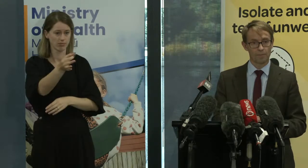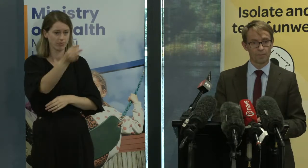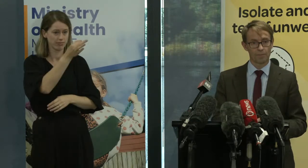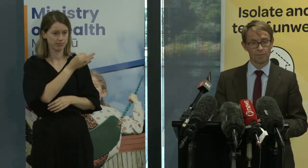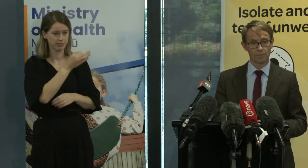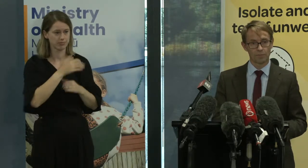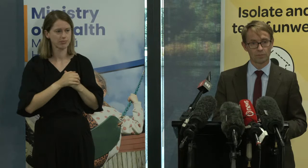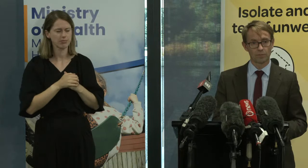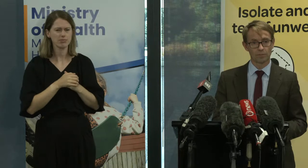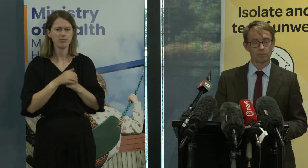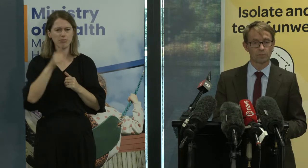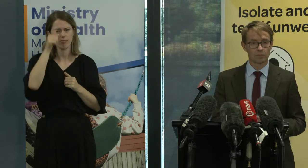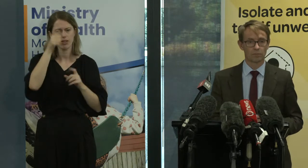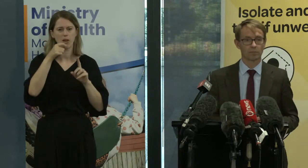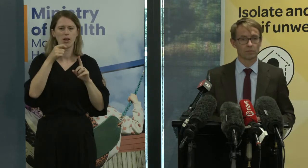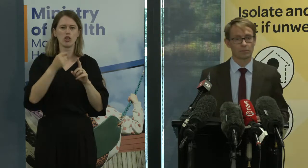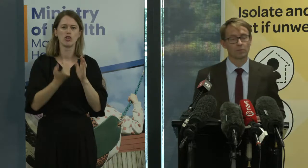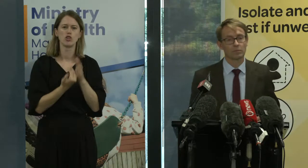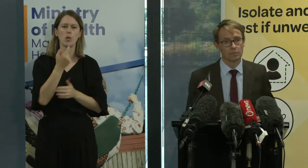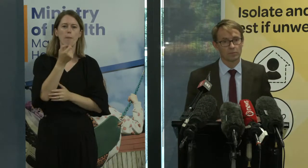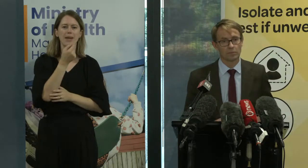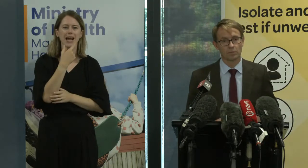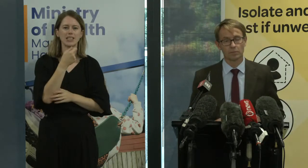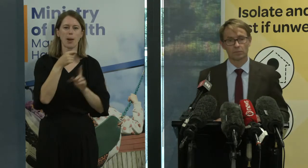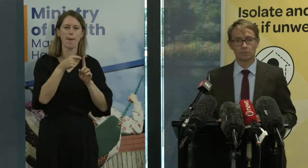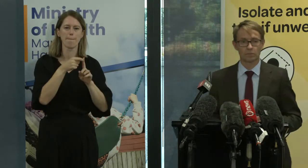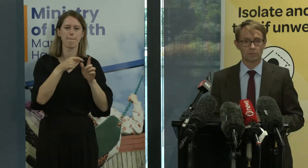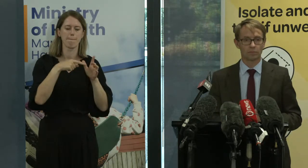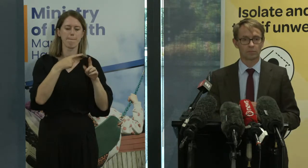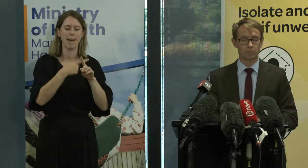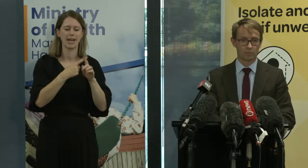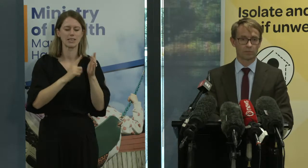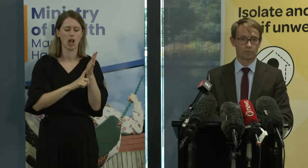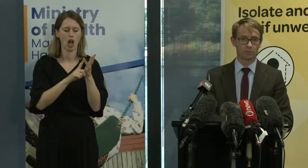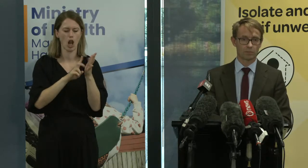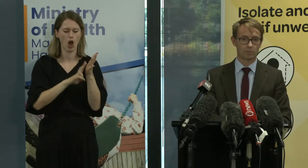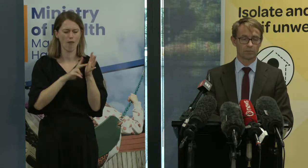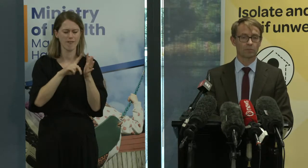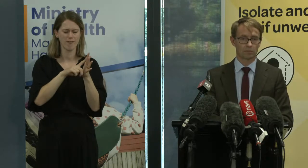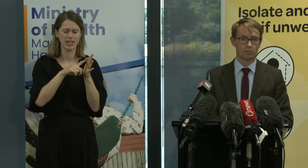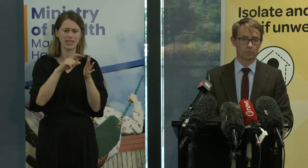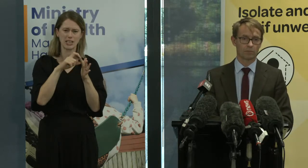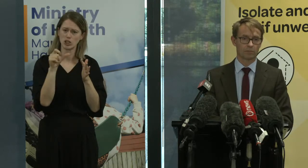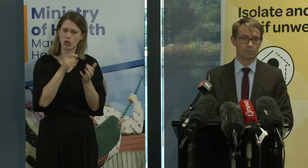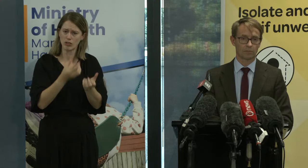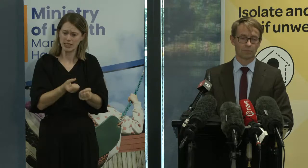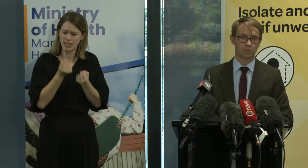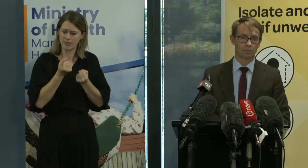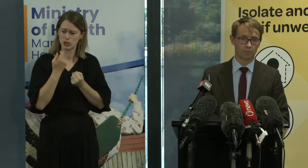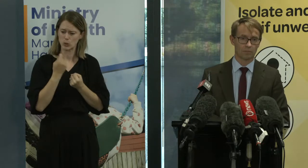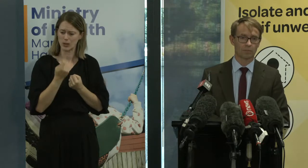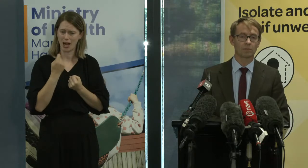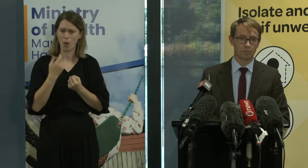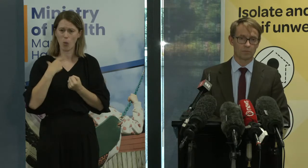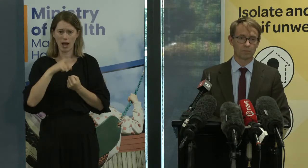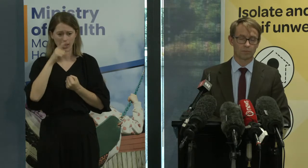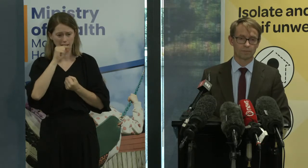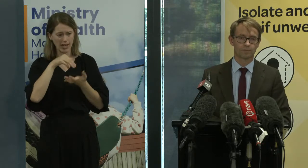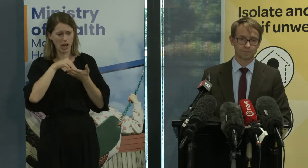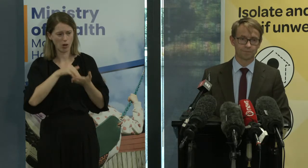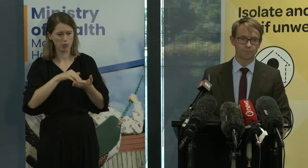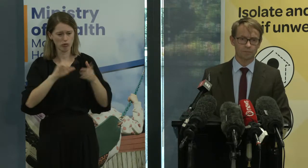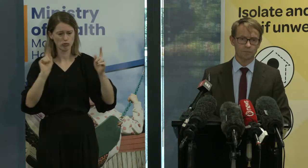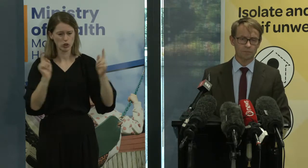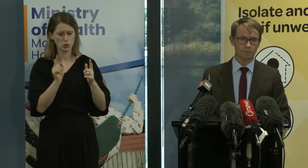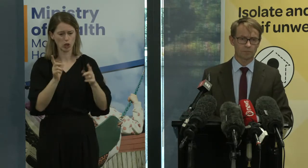that medication that's arriving, that's going to be available next week, Paxlovid, sooner, given you've said it can reduce hospitalisations